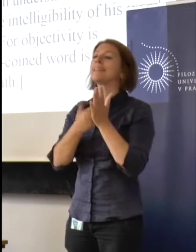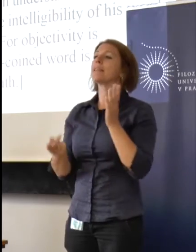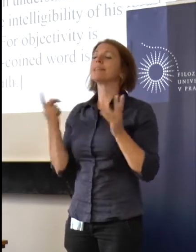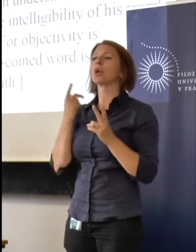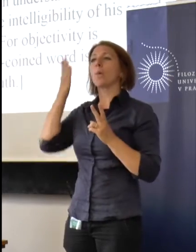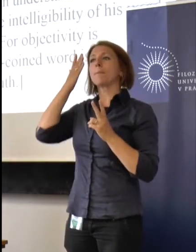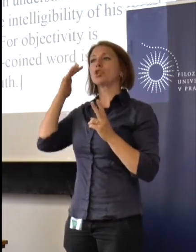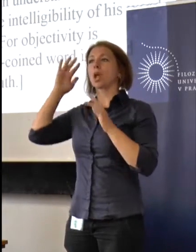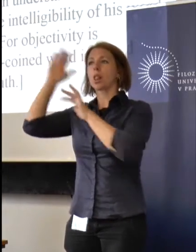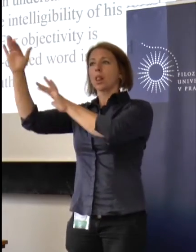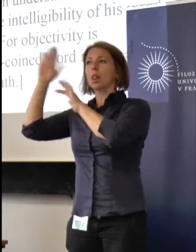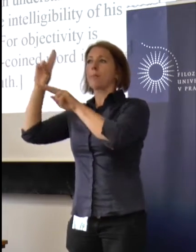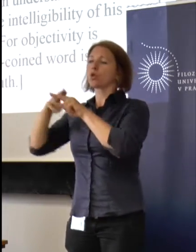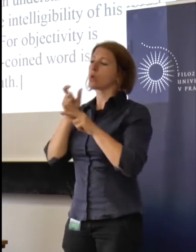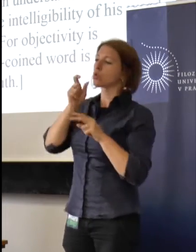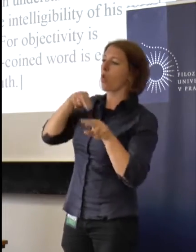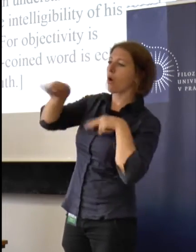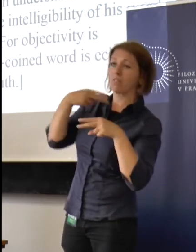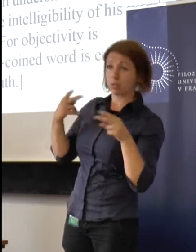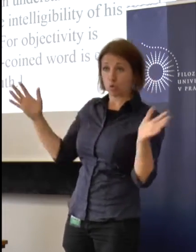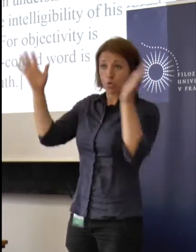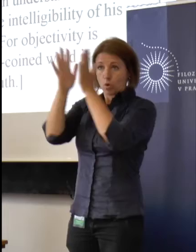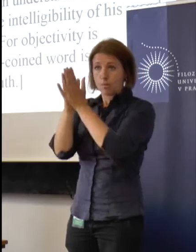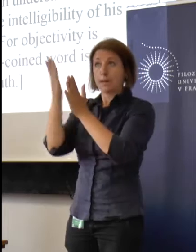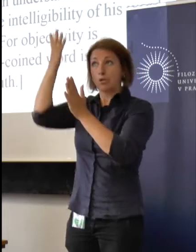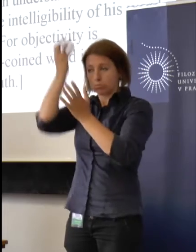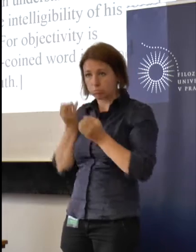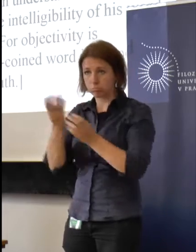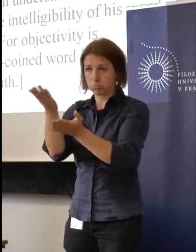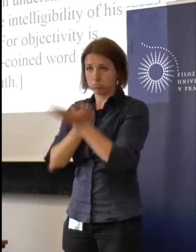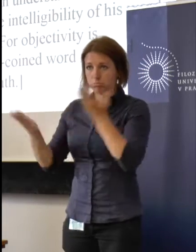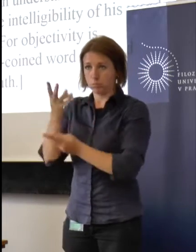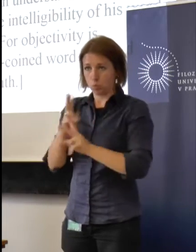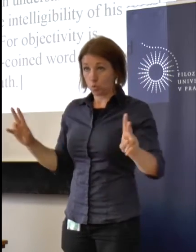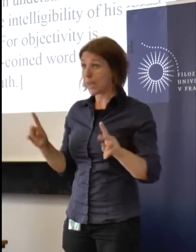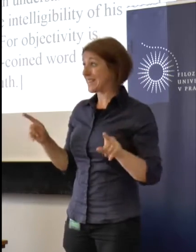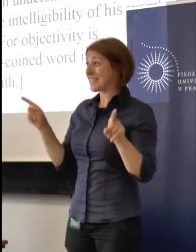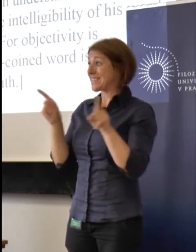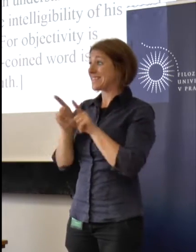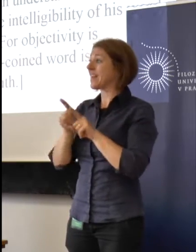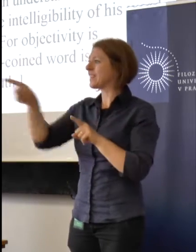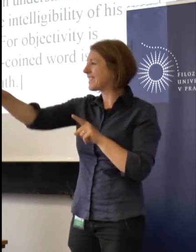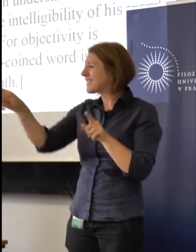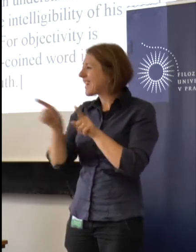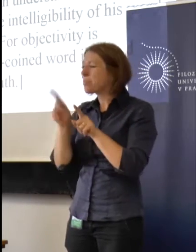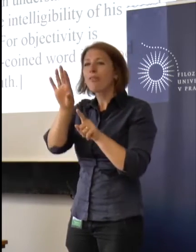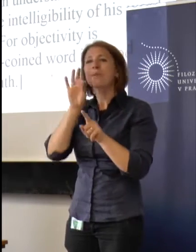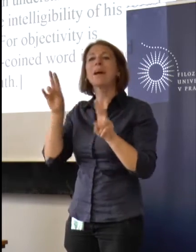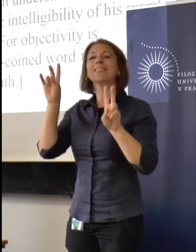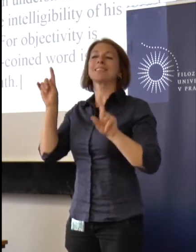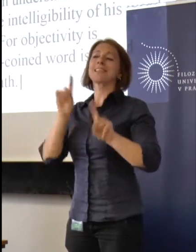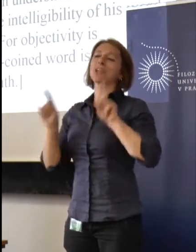other. And James himself quoted Humboldt's wonderful word, mitdenken. And we have